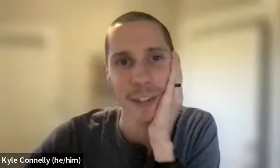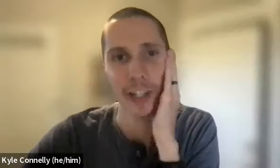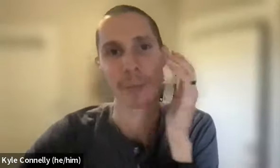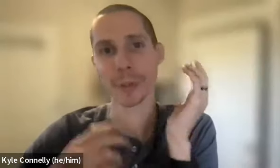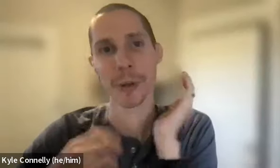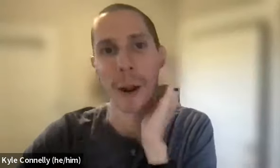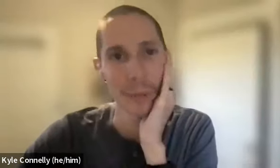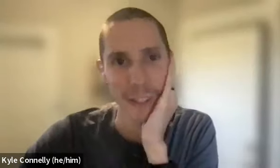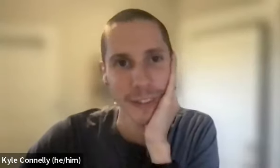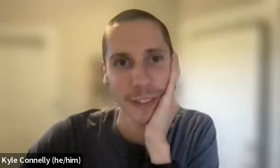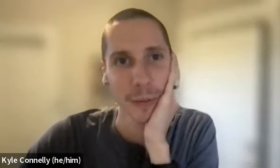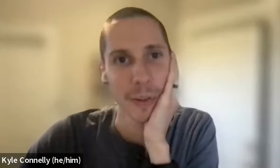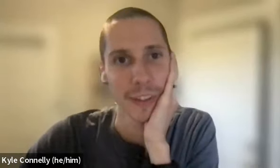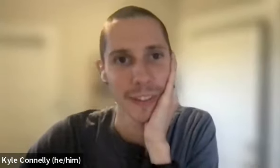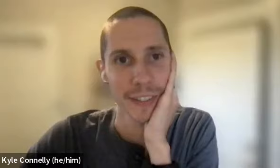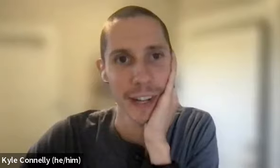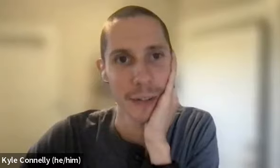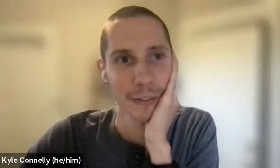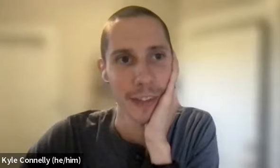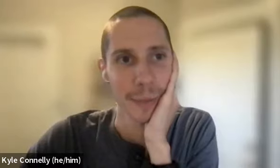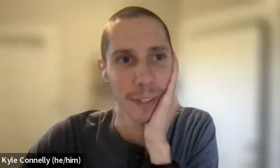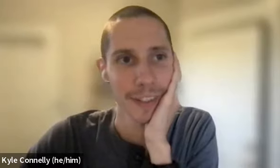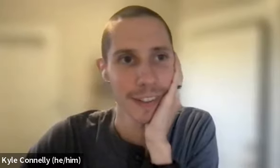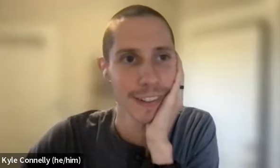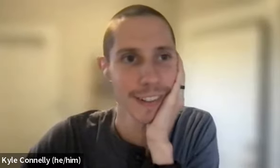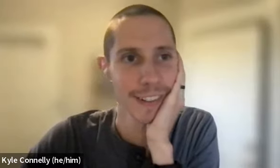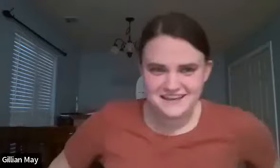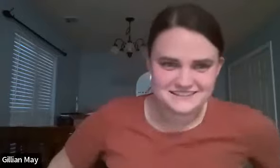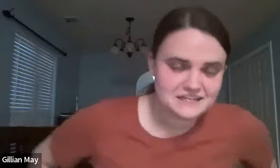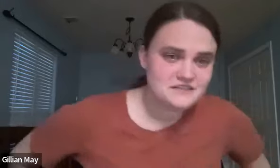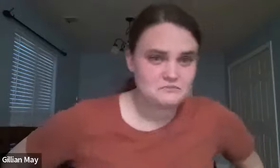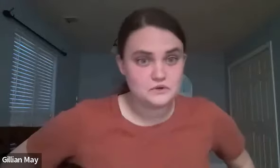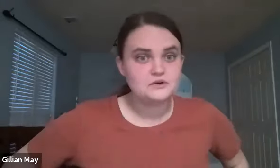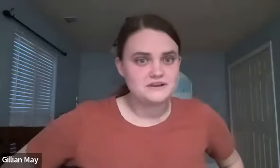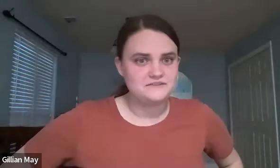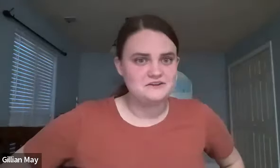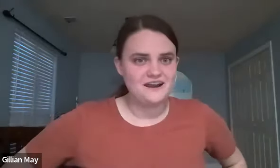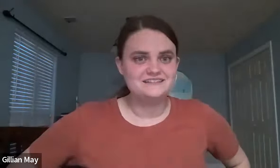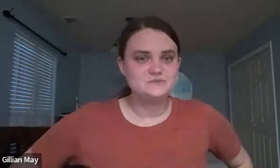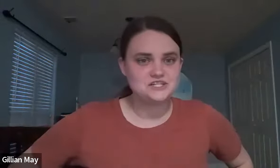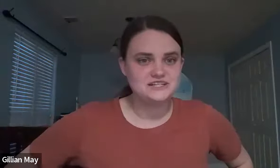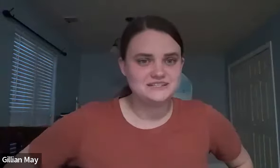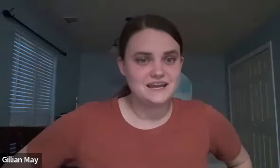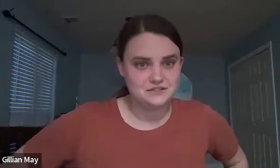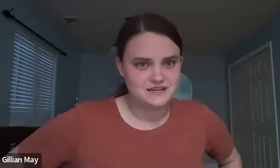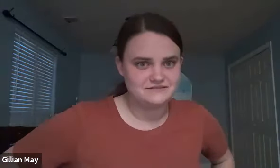like, slow down, please. Like, what would this sign for that be? Okay, yes, I can do that real quick for you guys, especially because I do sign